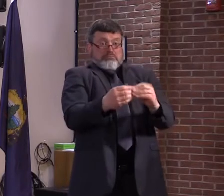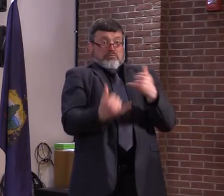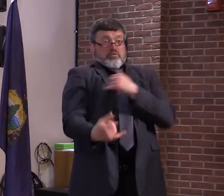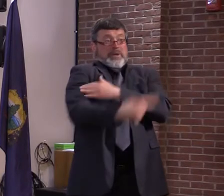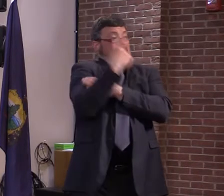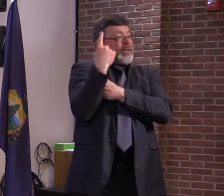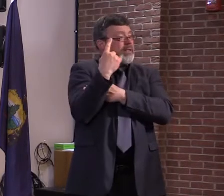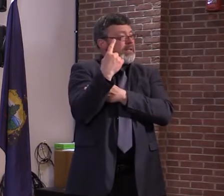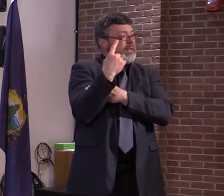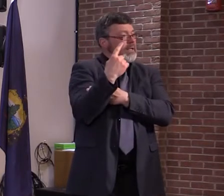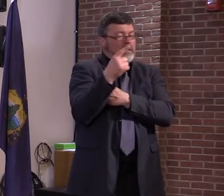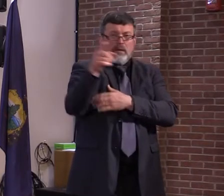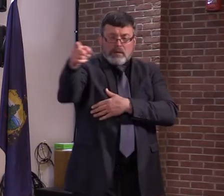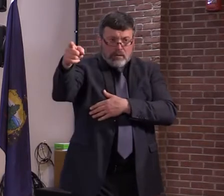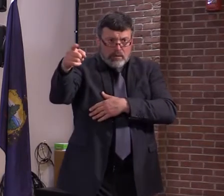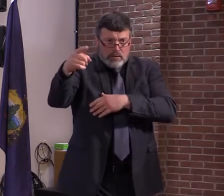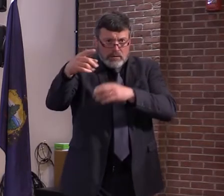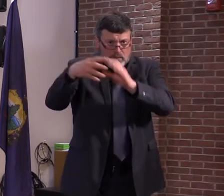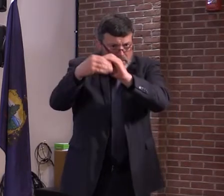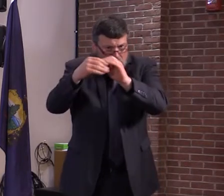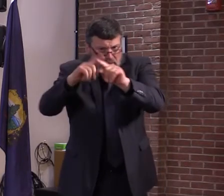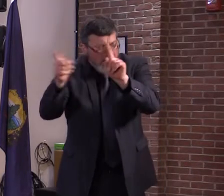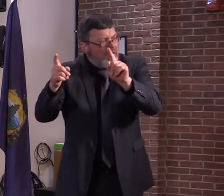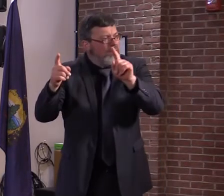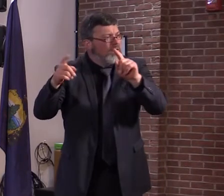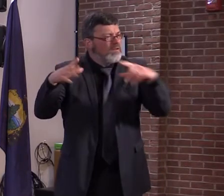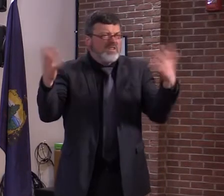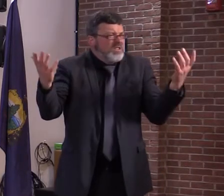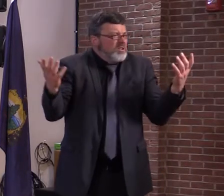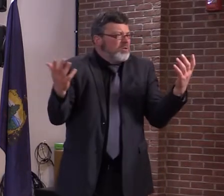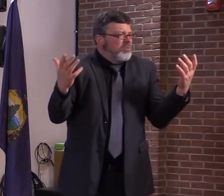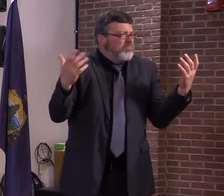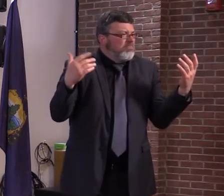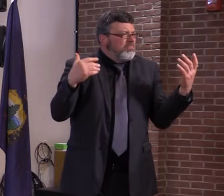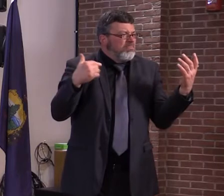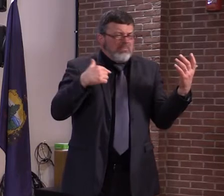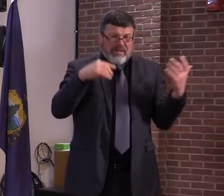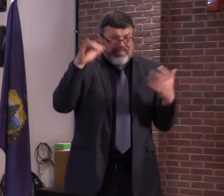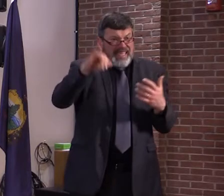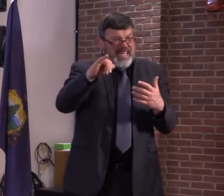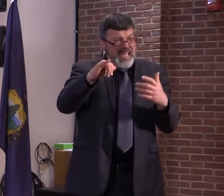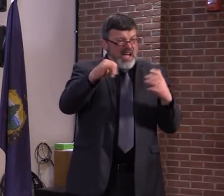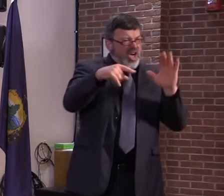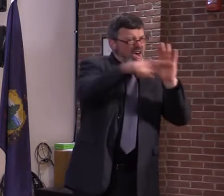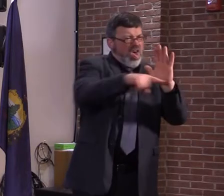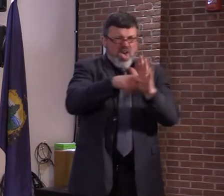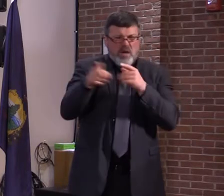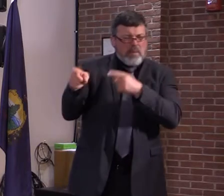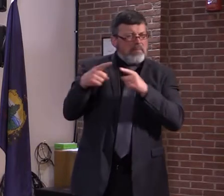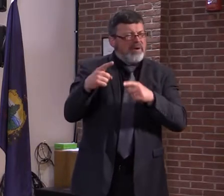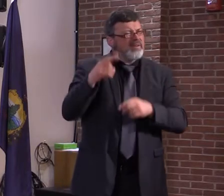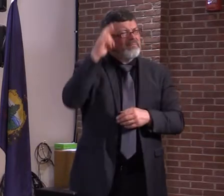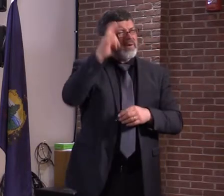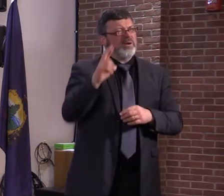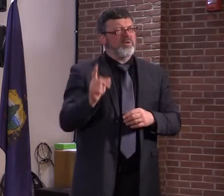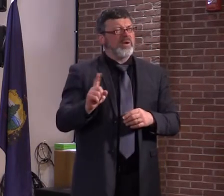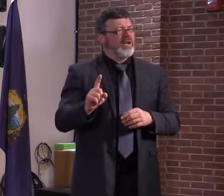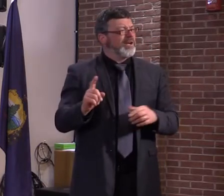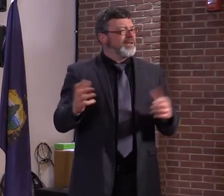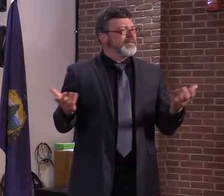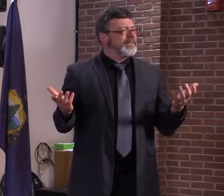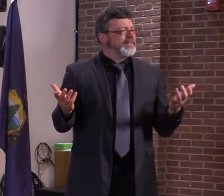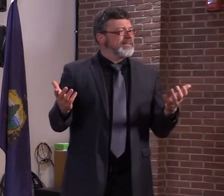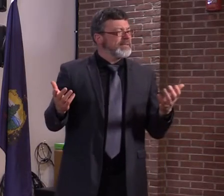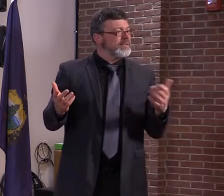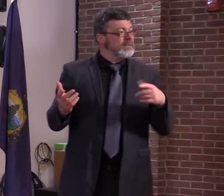said to them. So I don't see that as being disrespectful or uncivil. But have you said, personally sure. To them, there needs to